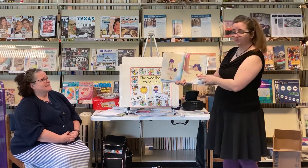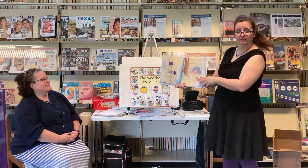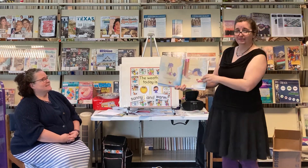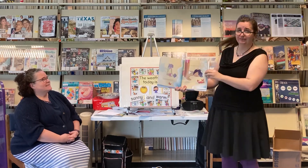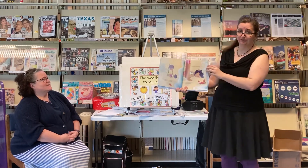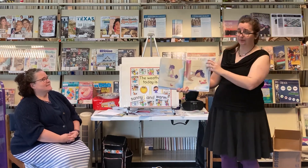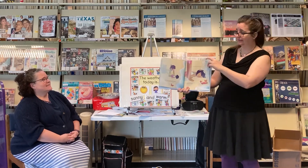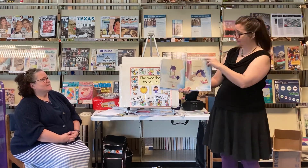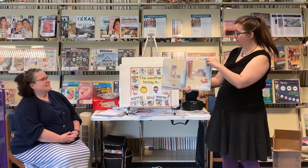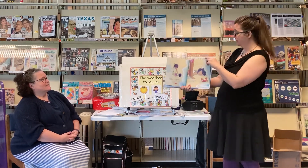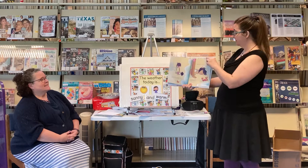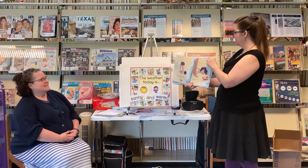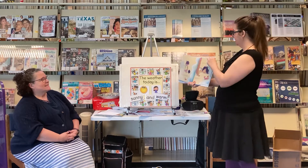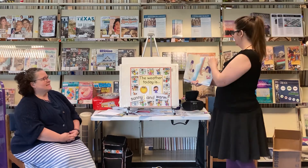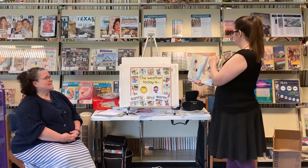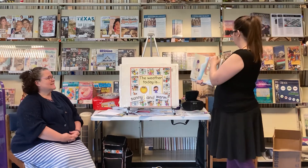ocean isn't doing this on purpose.